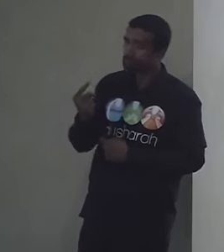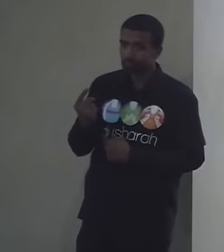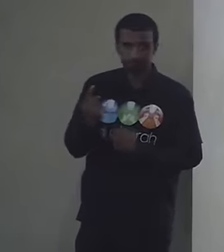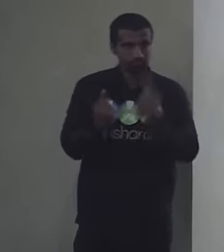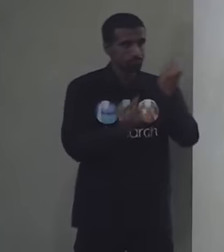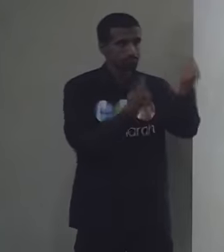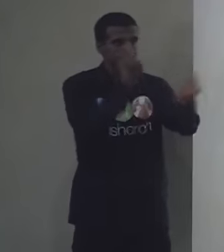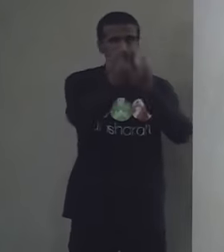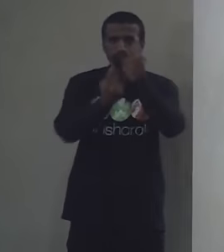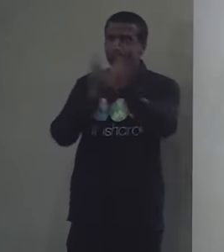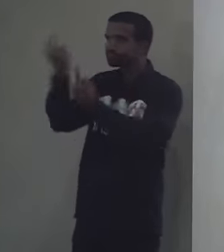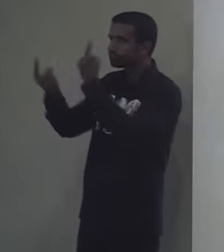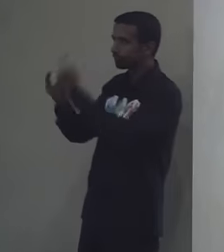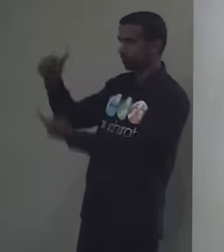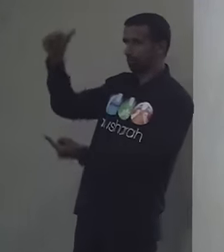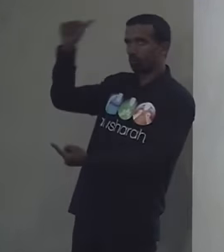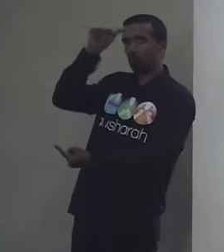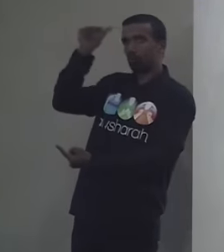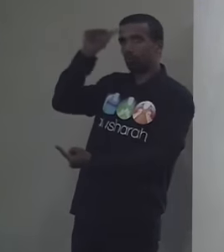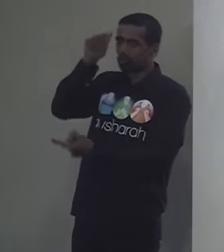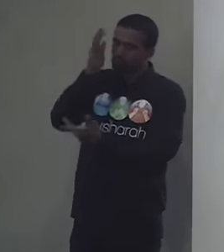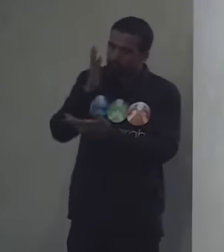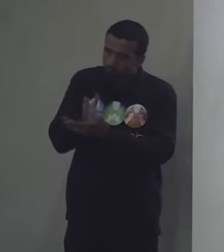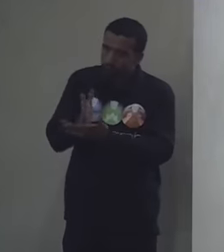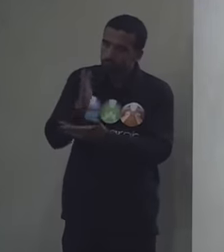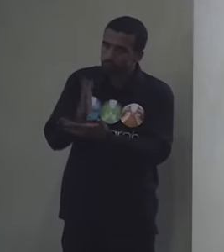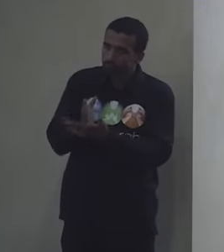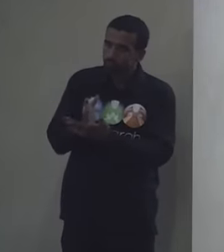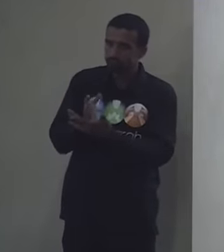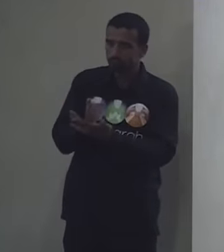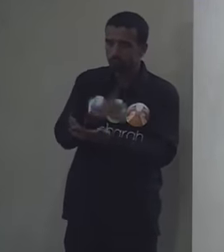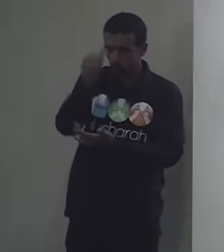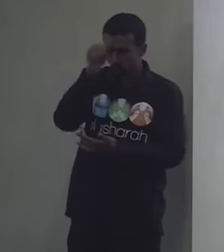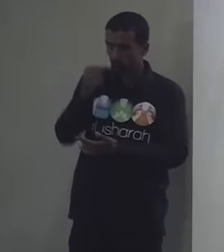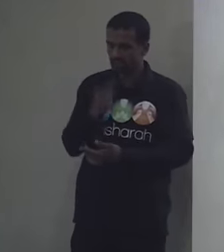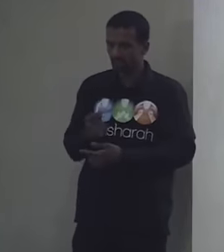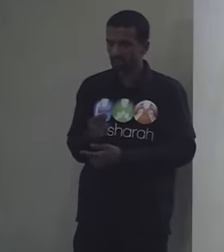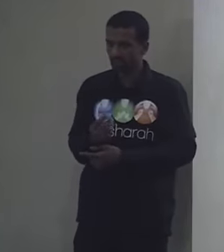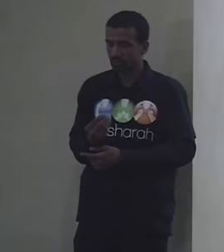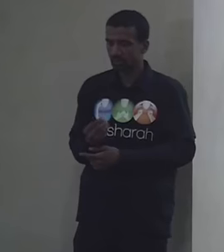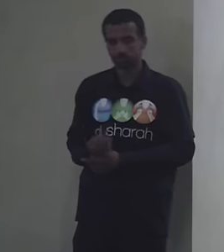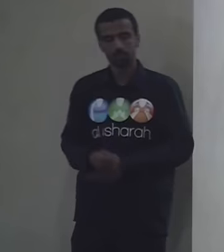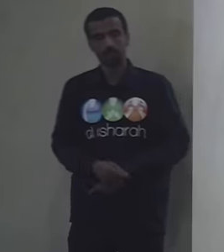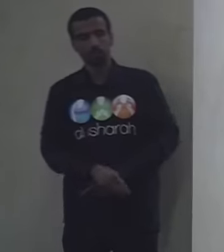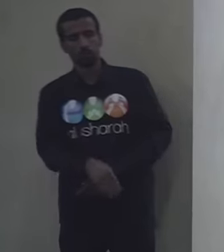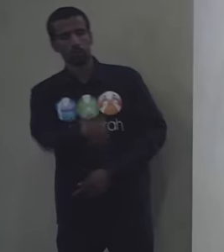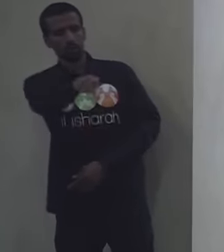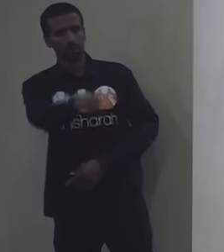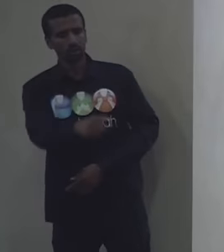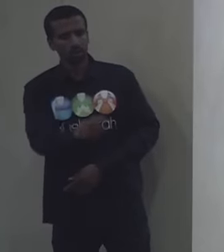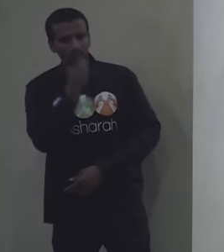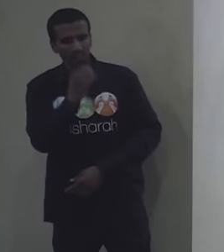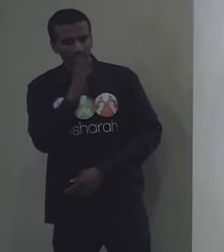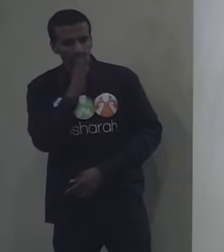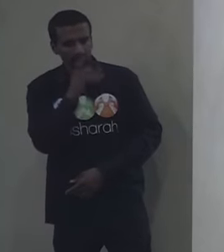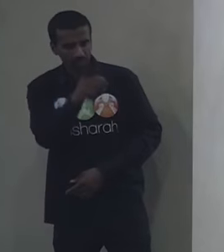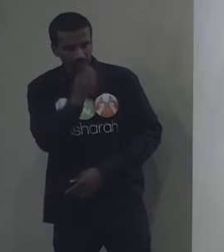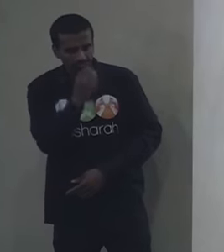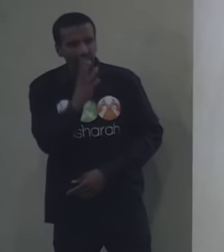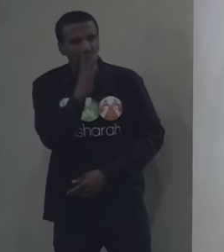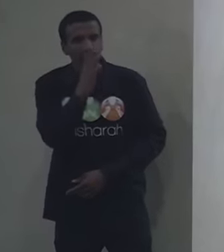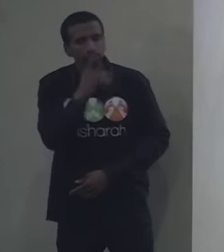it. Right? Like, you know, it's an expression about fish. Like, hey, eat that fish slowly. Ah, no, it doesn't matter. And